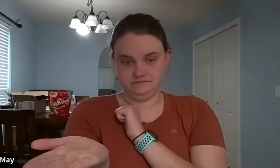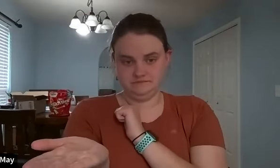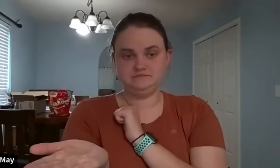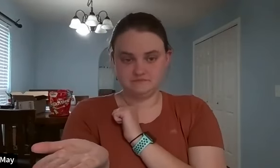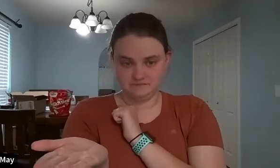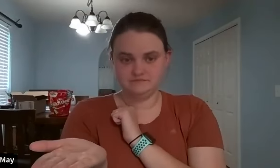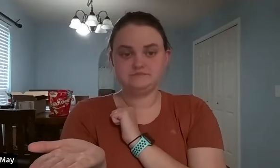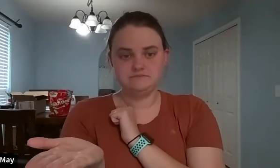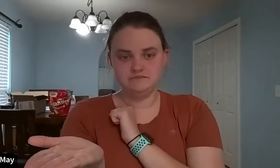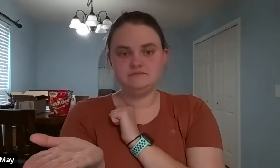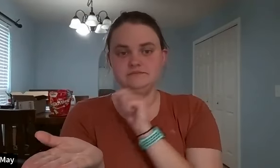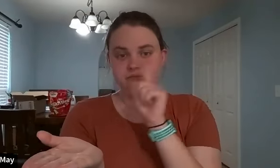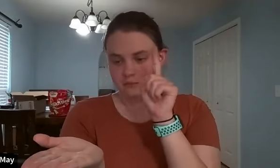1,000,000.